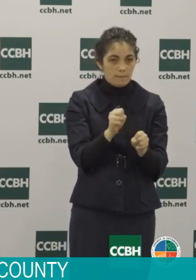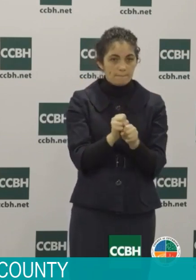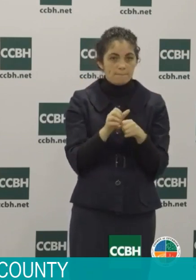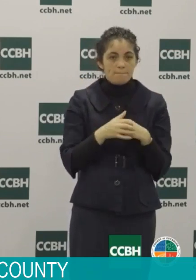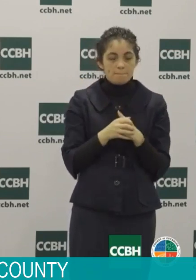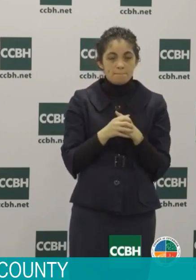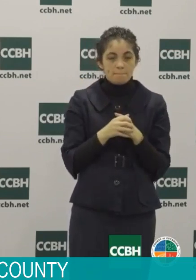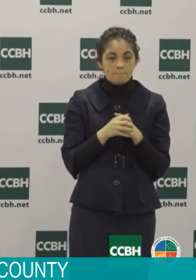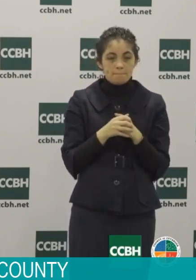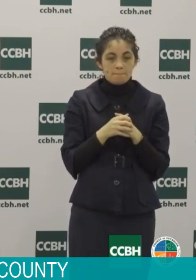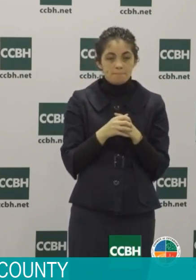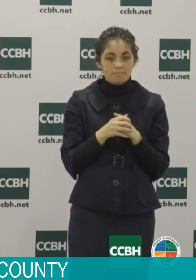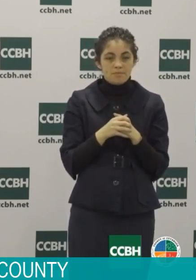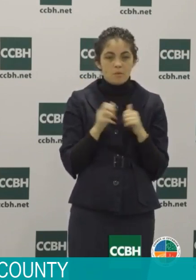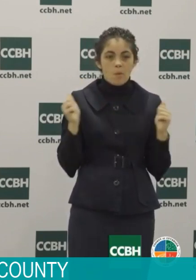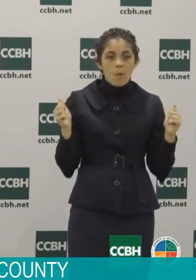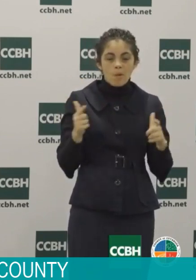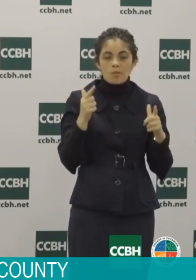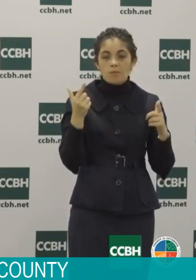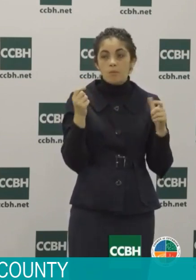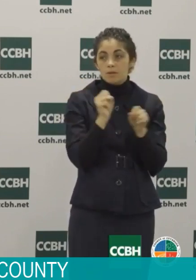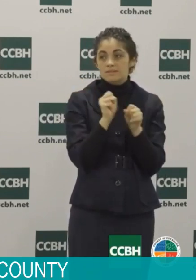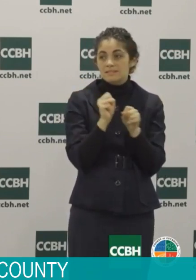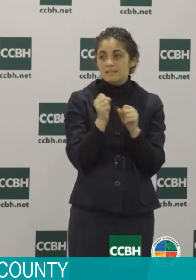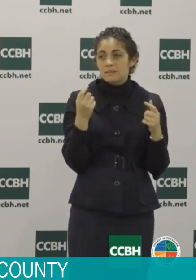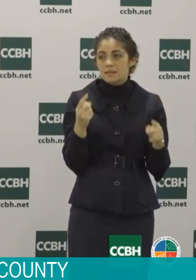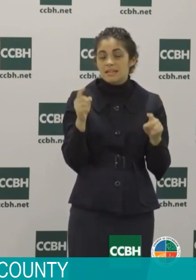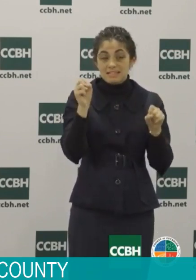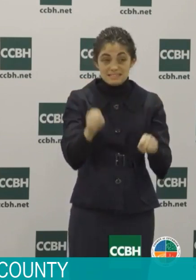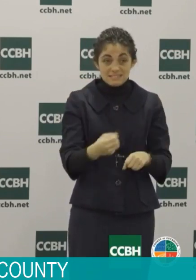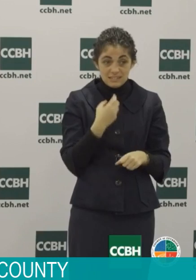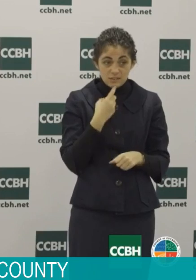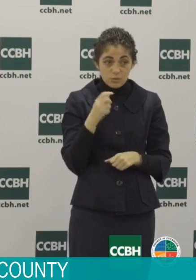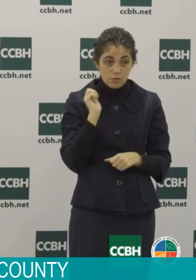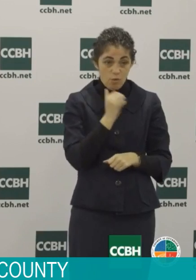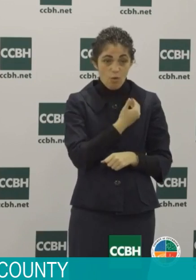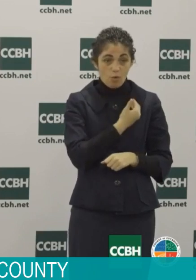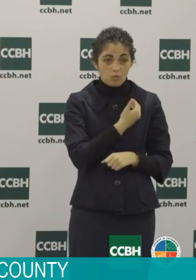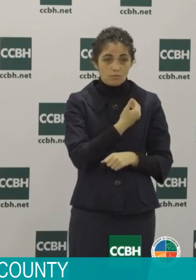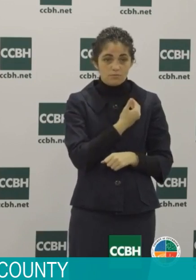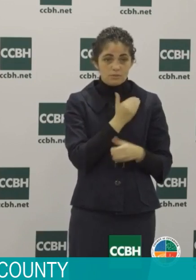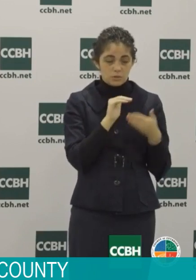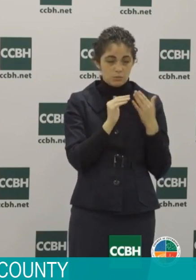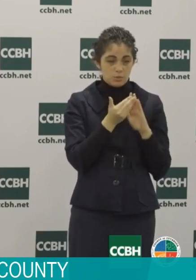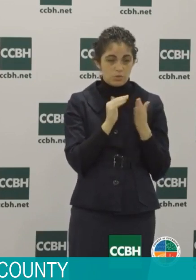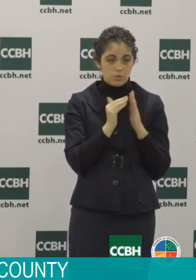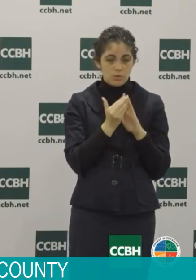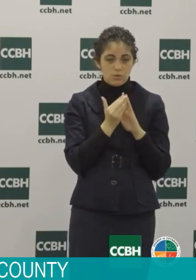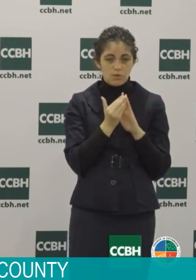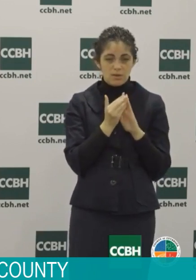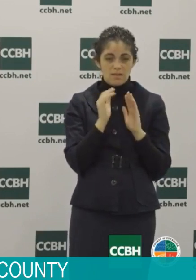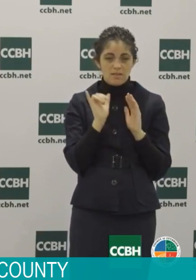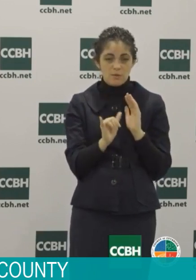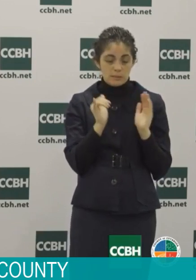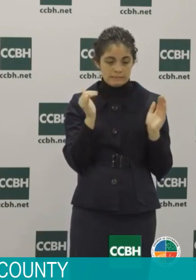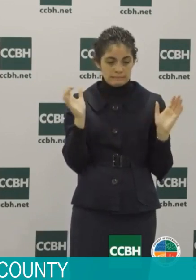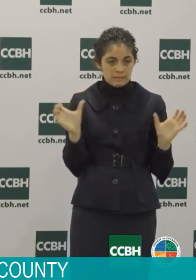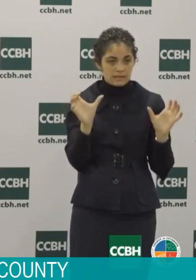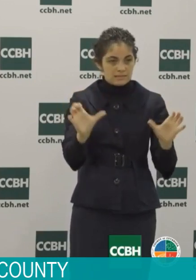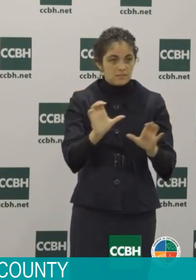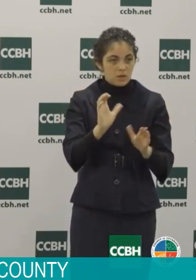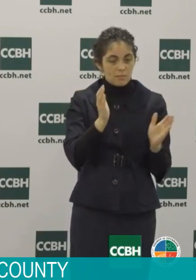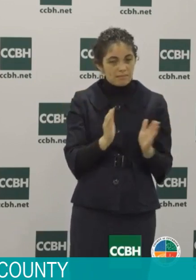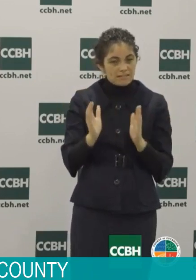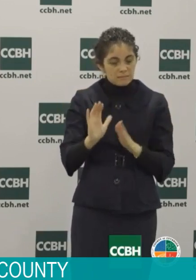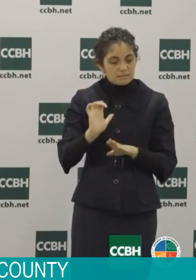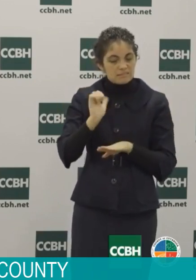for all the work that you've been doing, and I can tell you that in our community we have these proactive plans that have been in place for